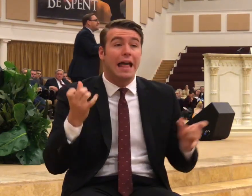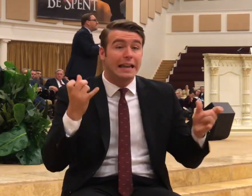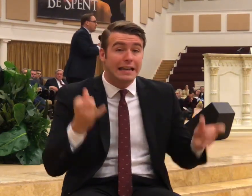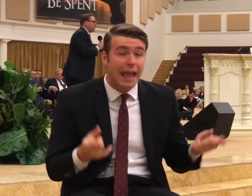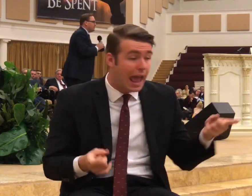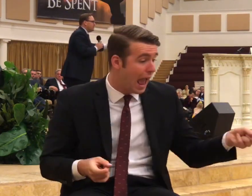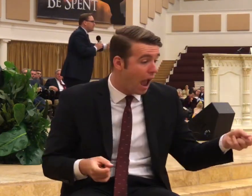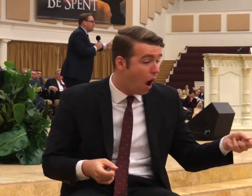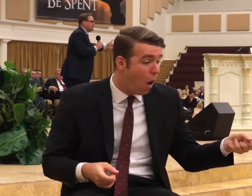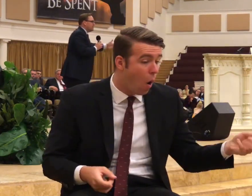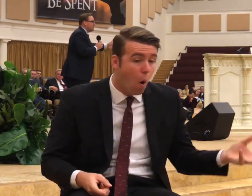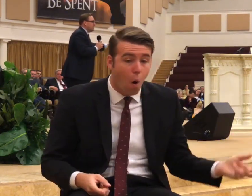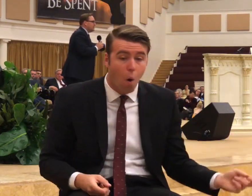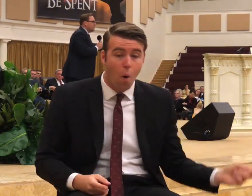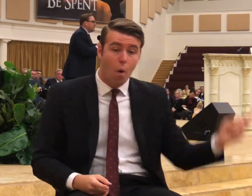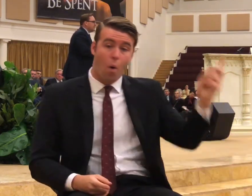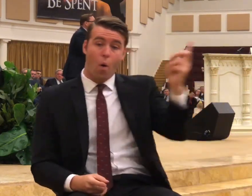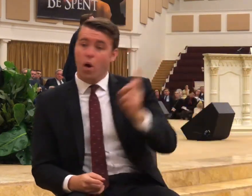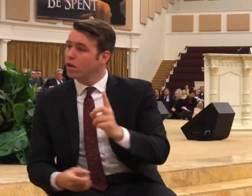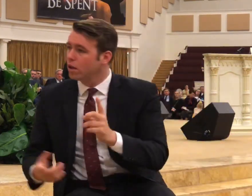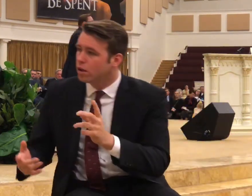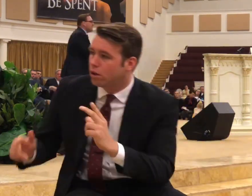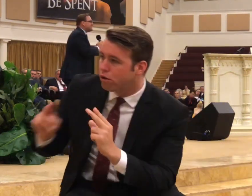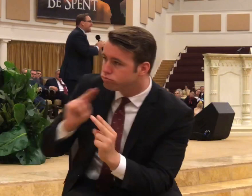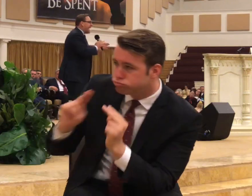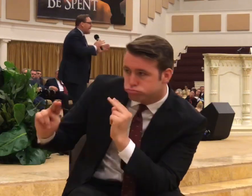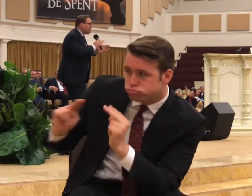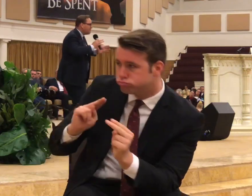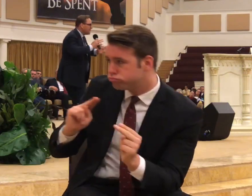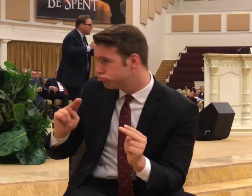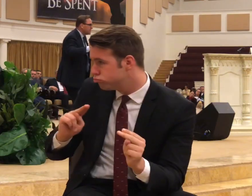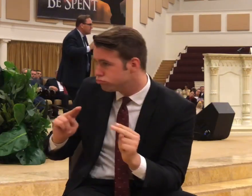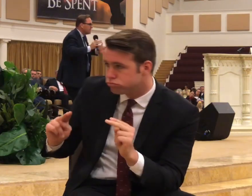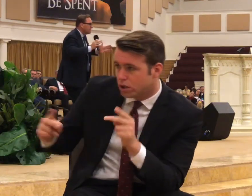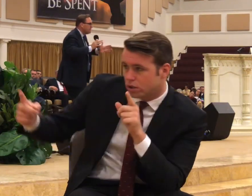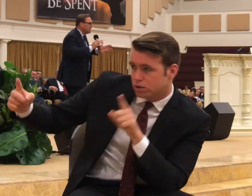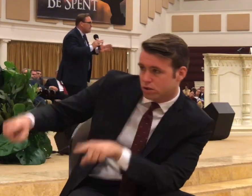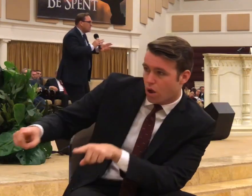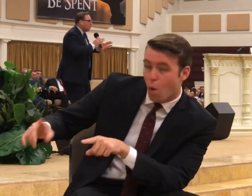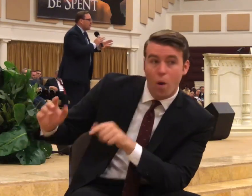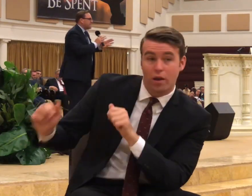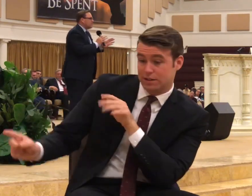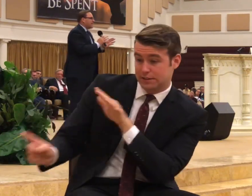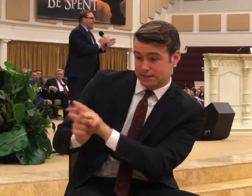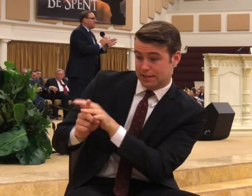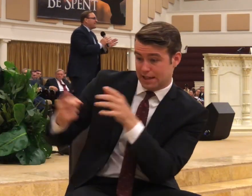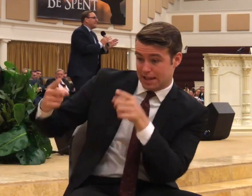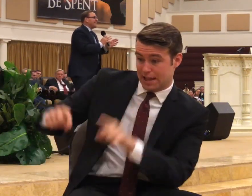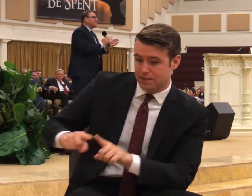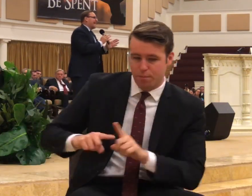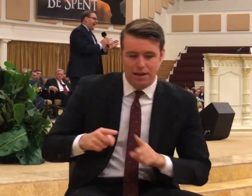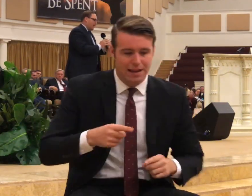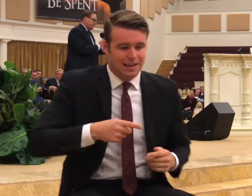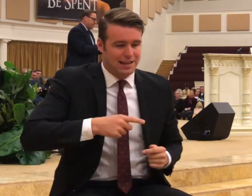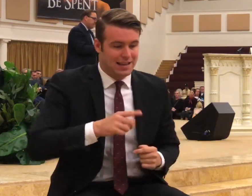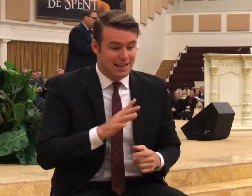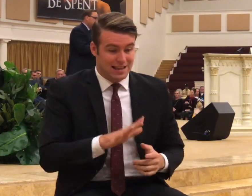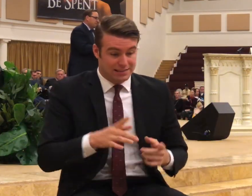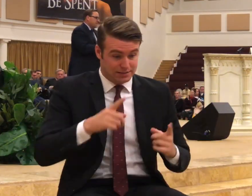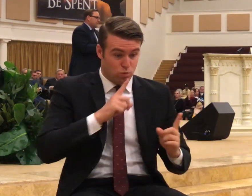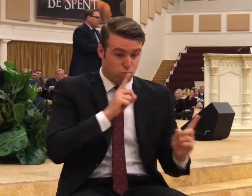there's a deal. There's a time period where he's going to have to live it